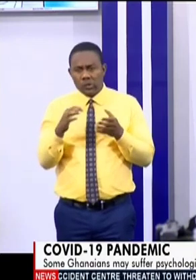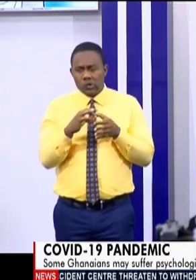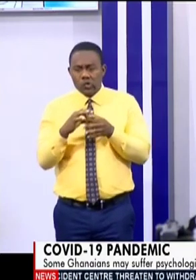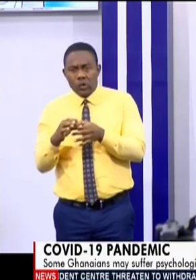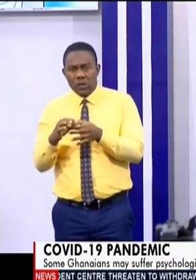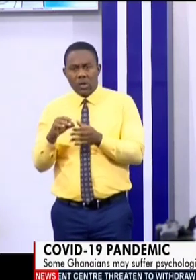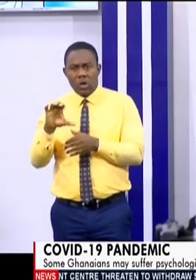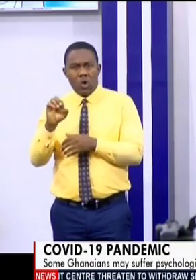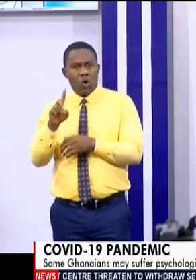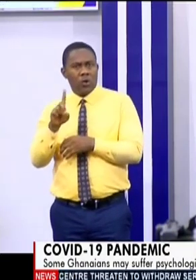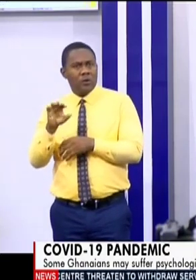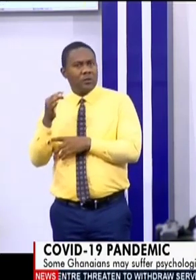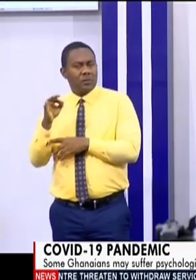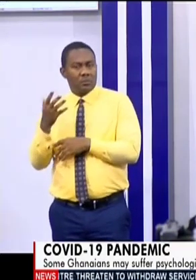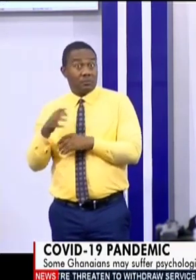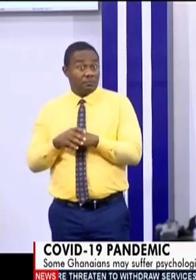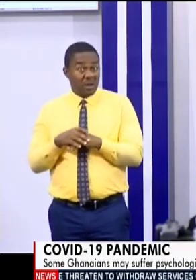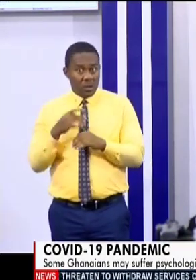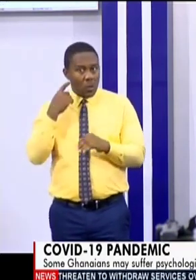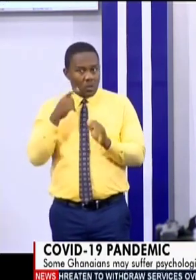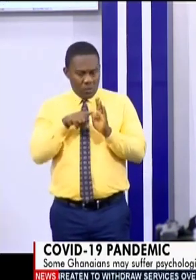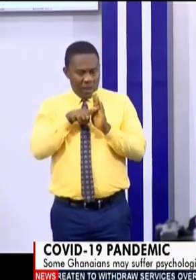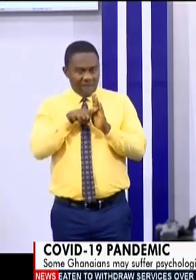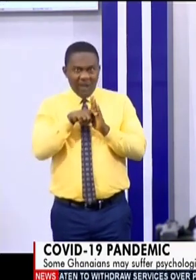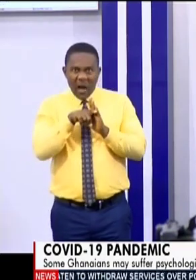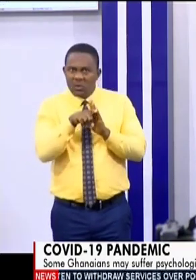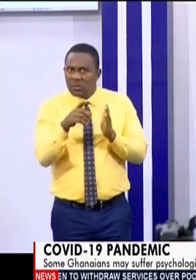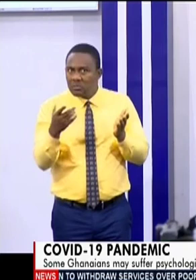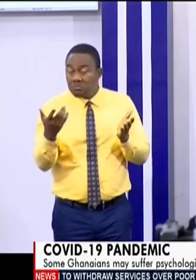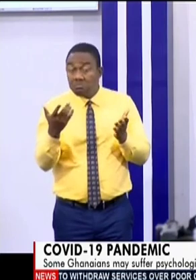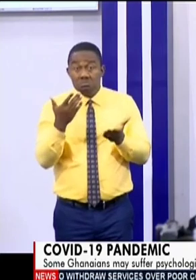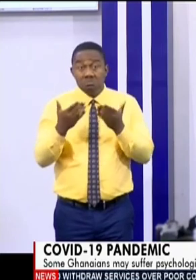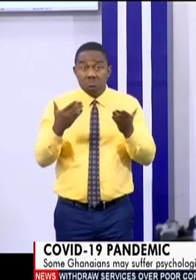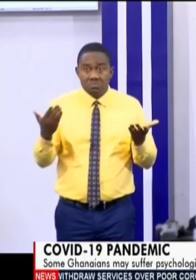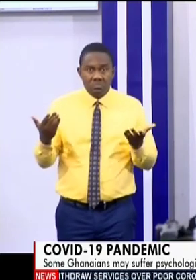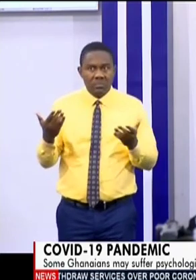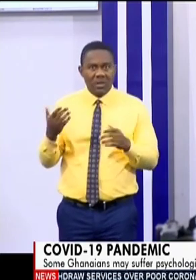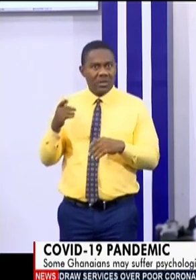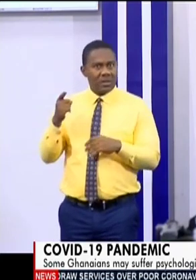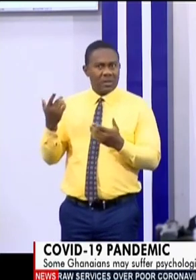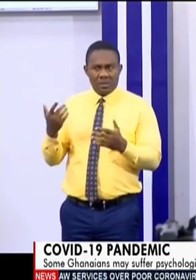COVID-19. You hear of virus, either in the health sector or